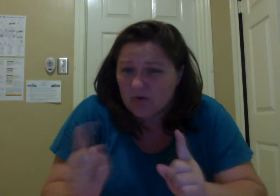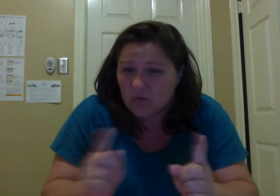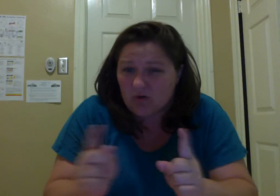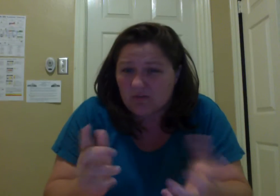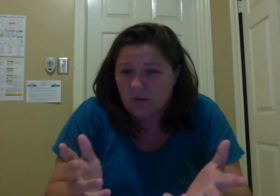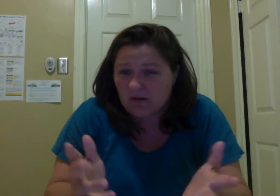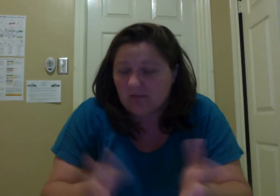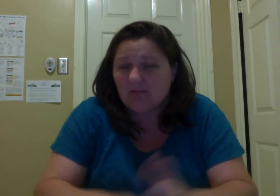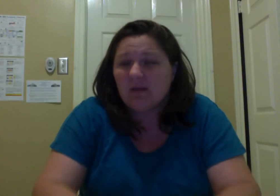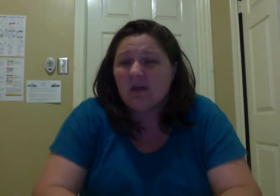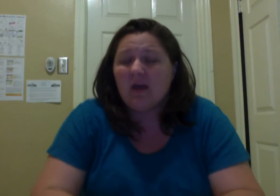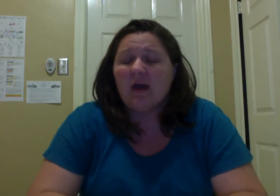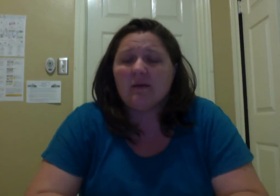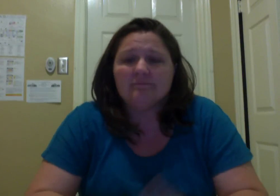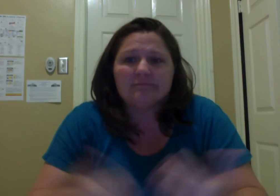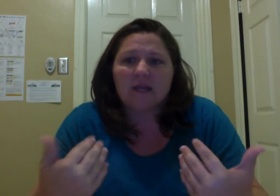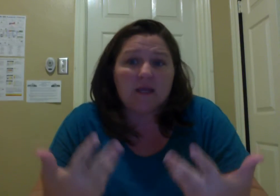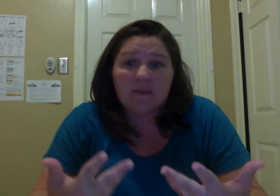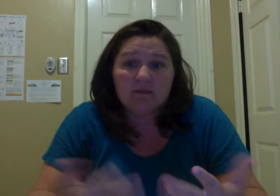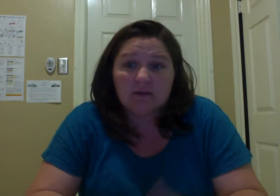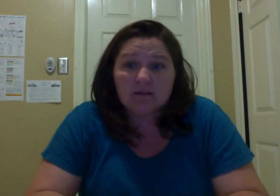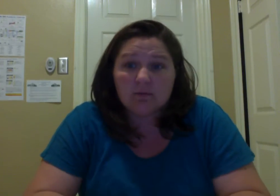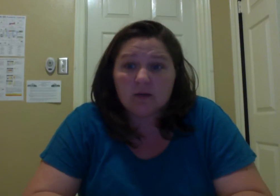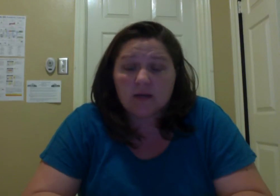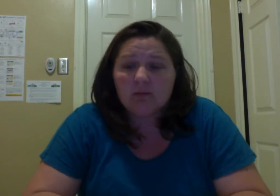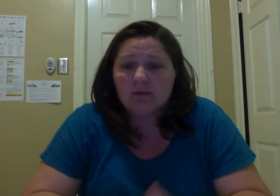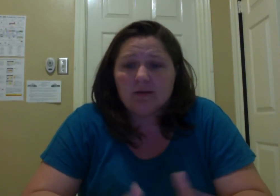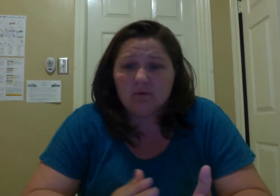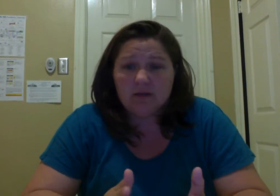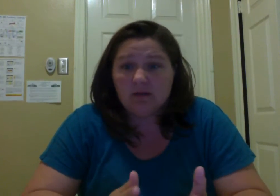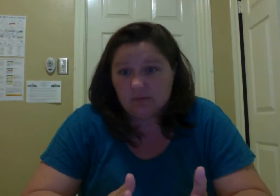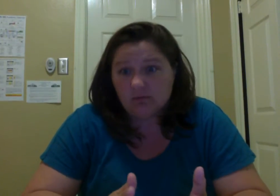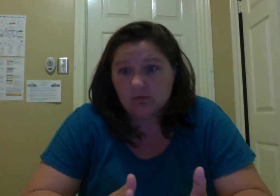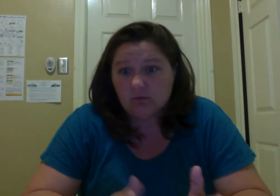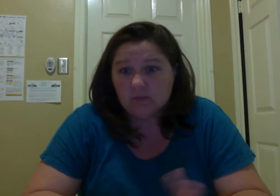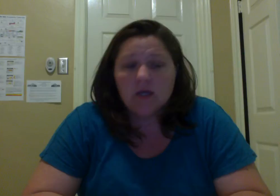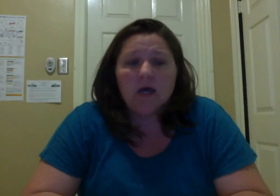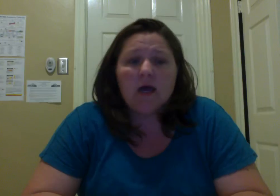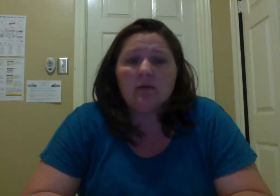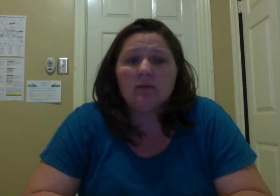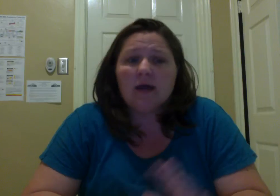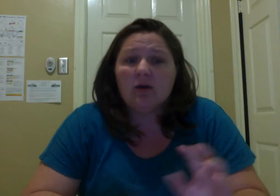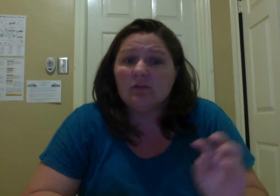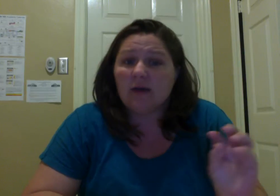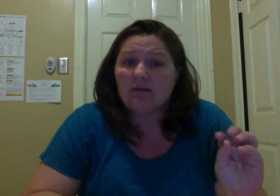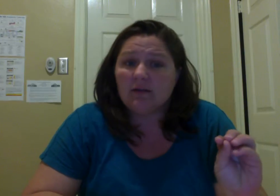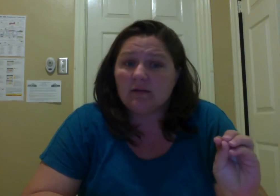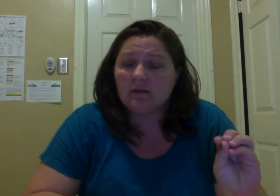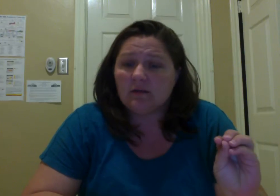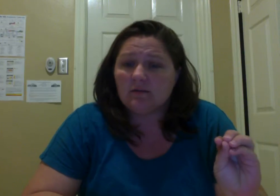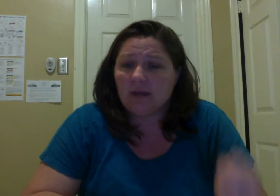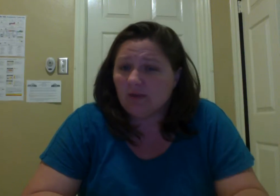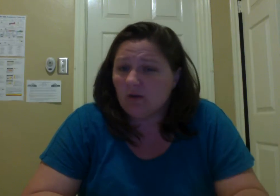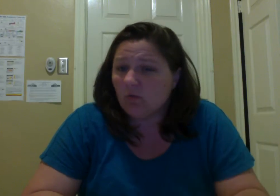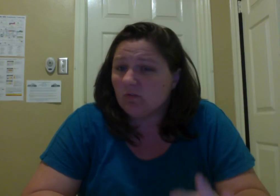one-to-one correspondence. And I can't think of an example right now, but we'll hit several. I also have it typed out in what's called